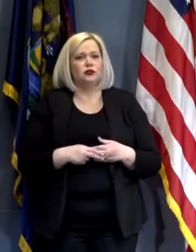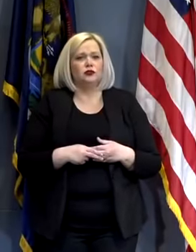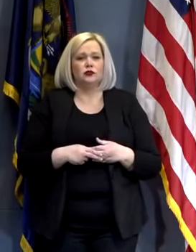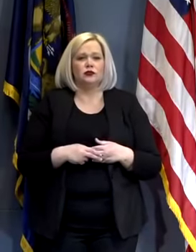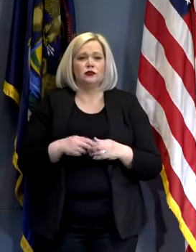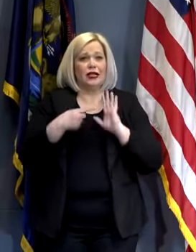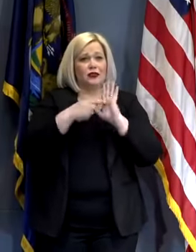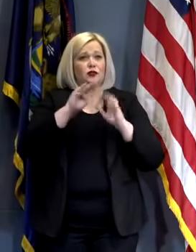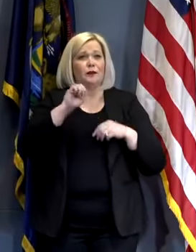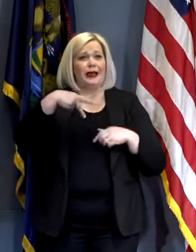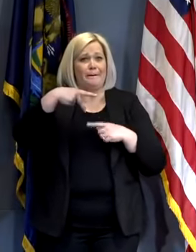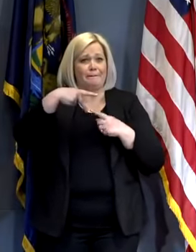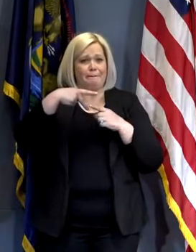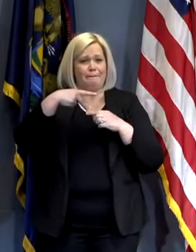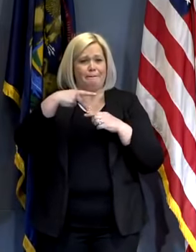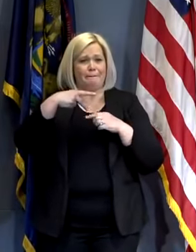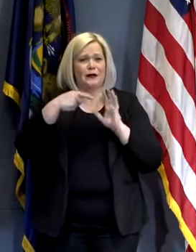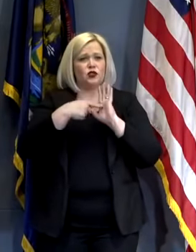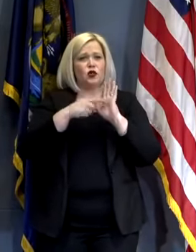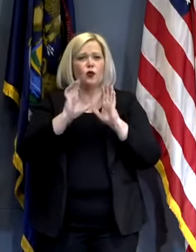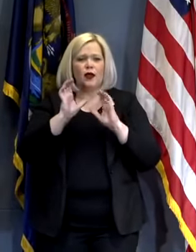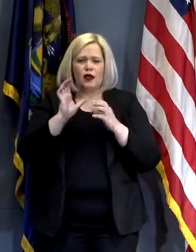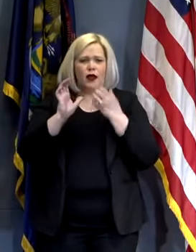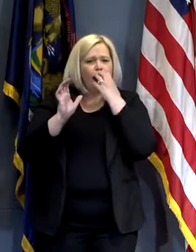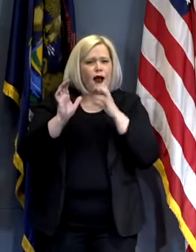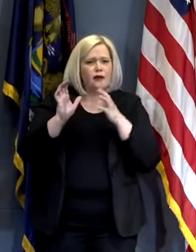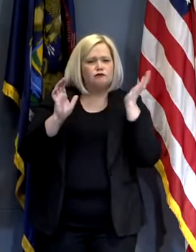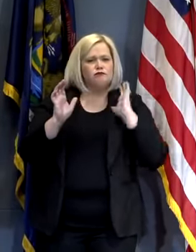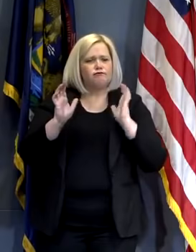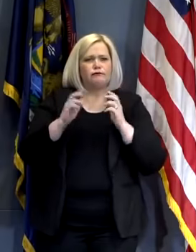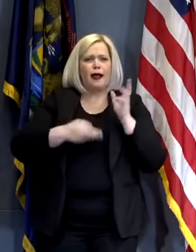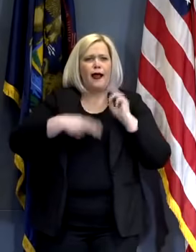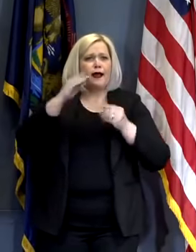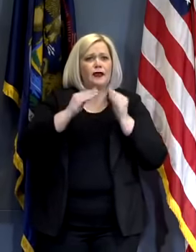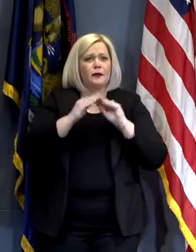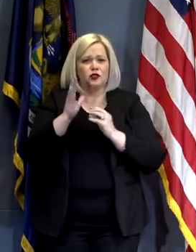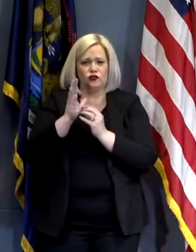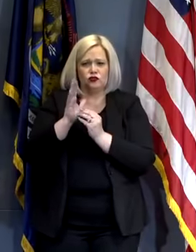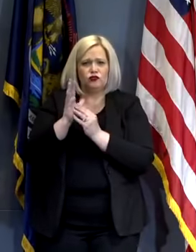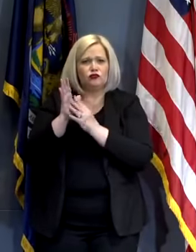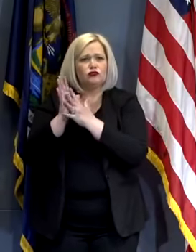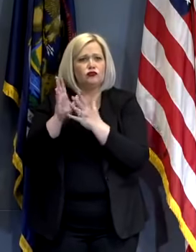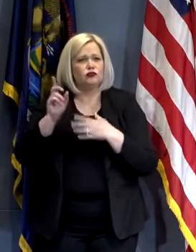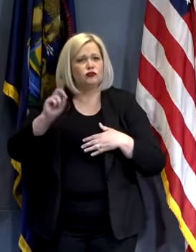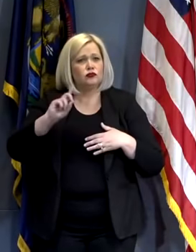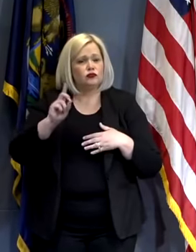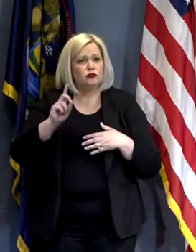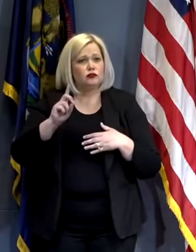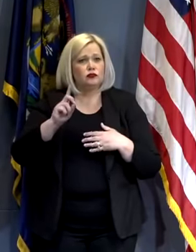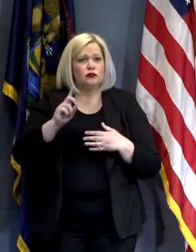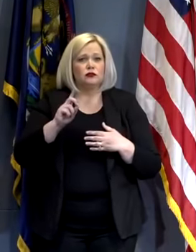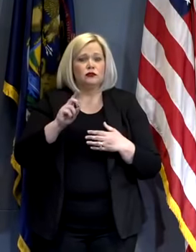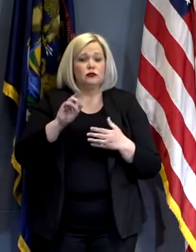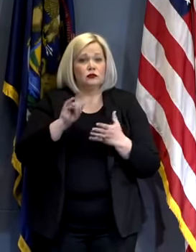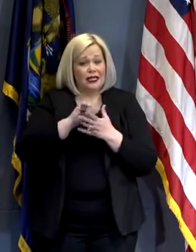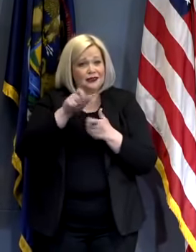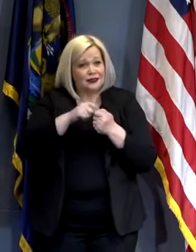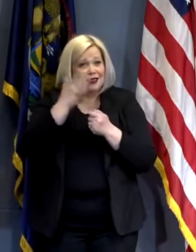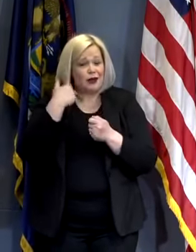that showed kind of how the hot spots have changed over the course of the last few weeks. And that's precisely why we are